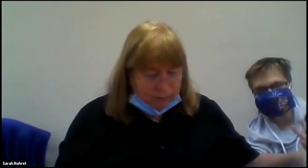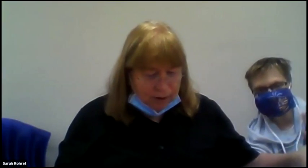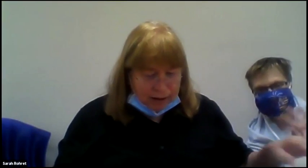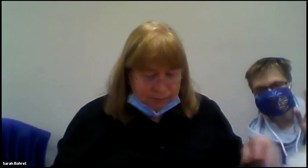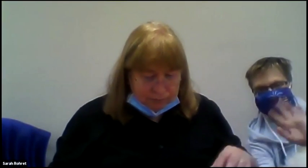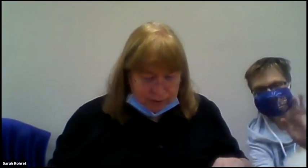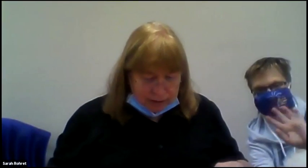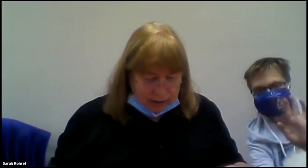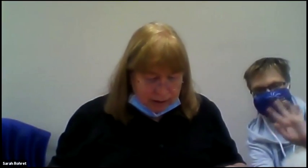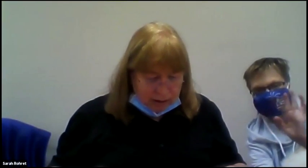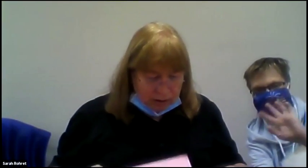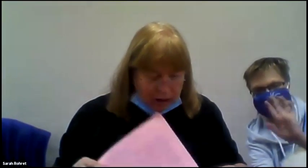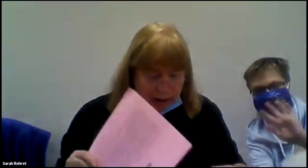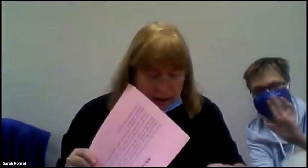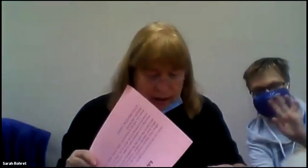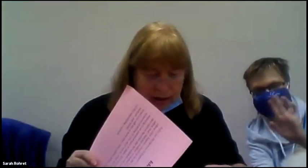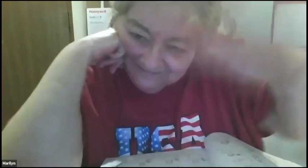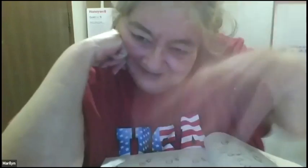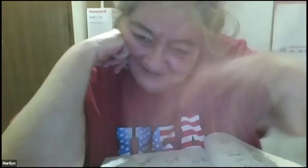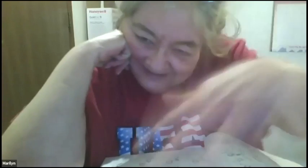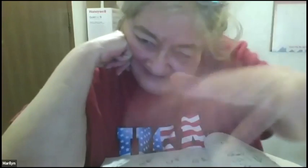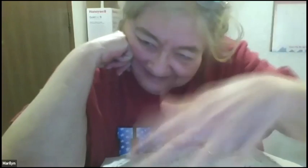by. Yep. Okay. Hi, Billy.